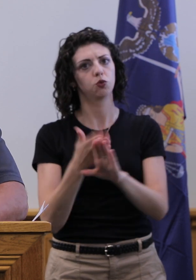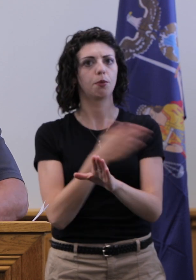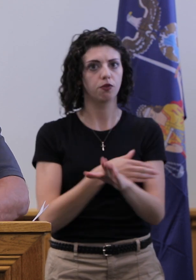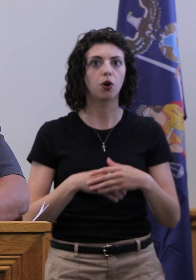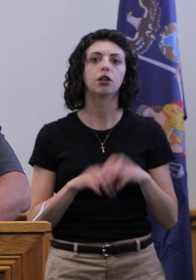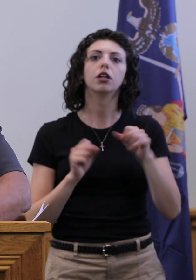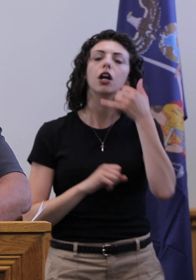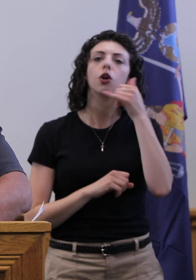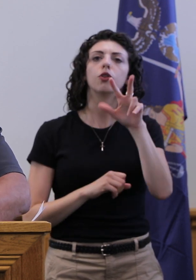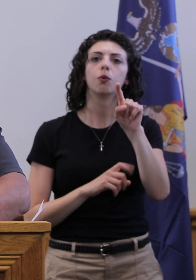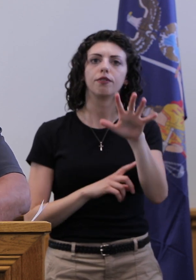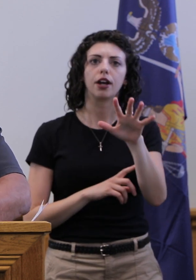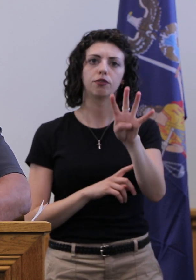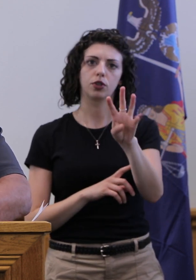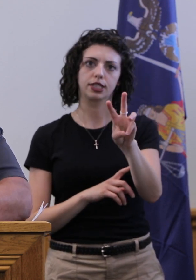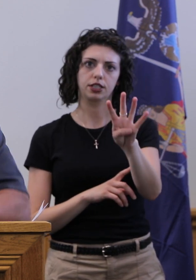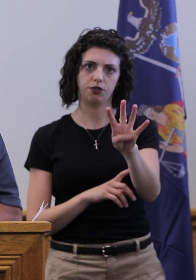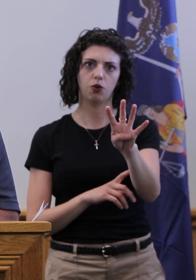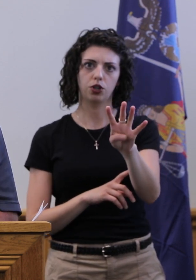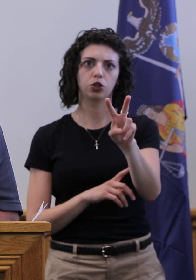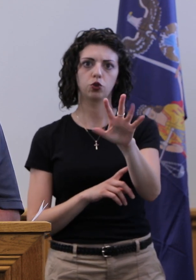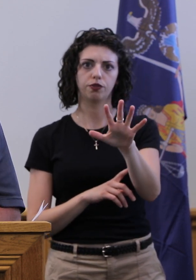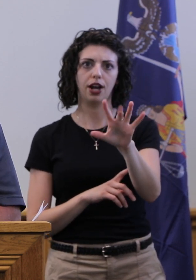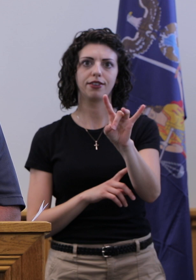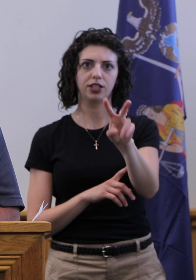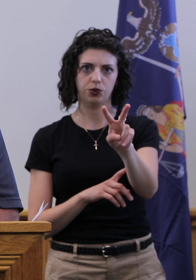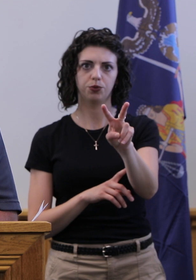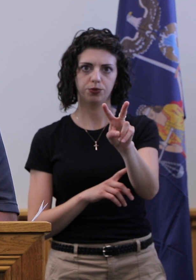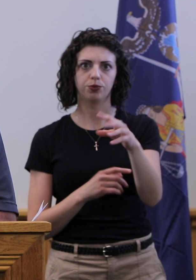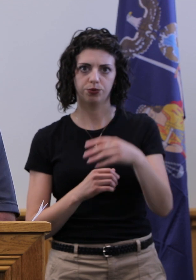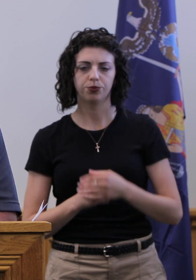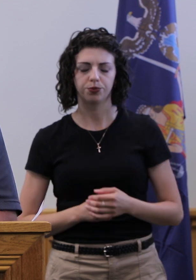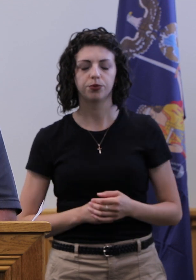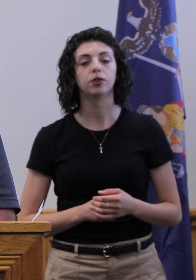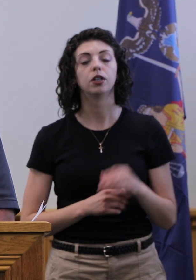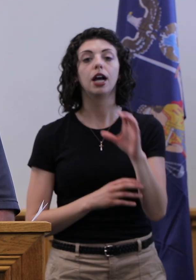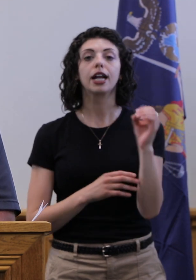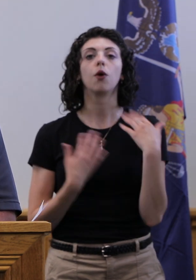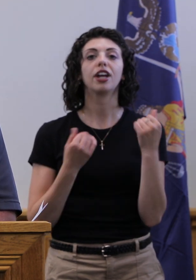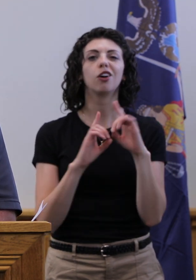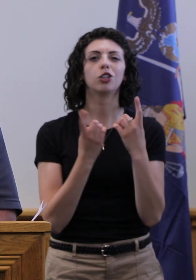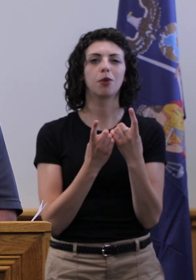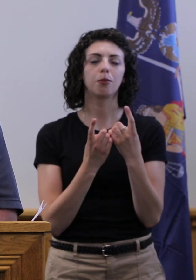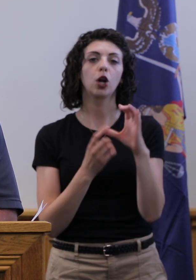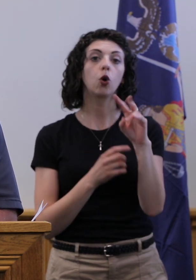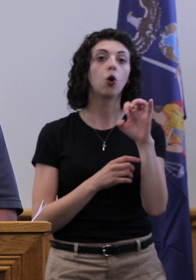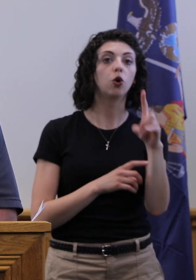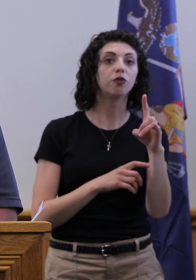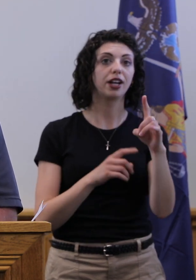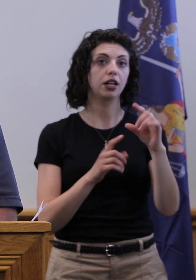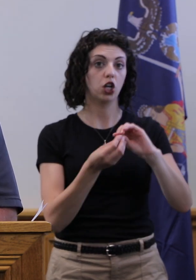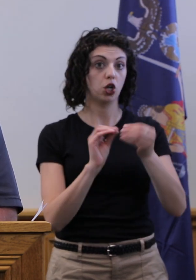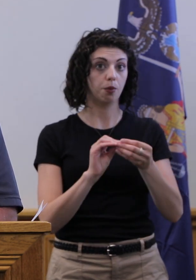315-464-2582. The County Health Department's COVID-19 hotline